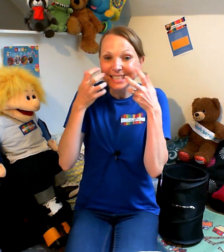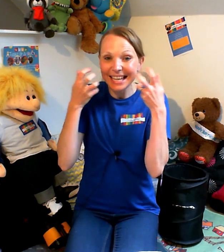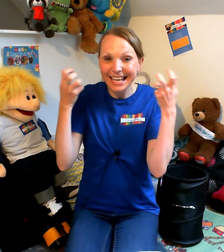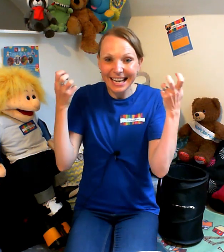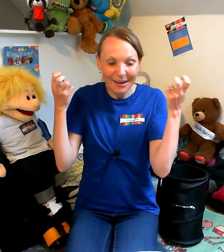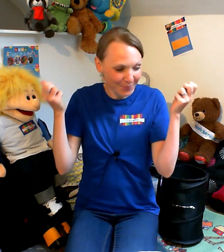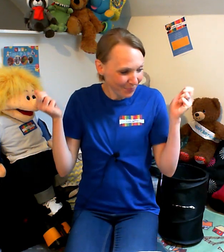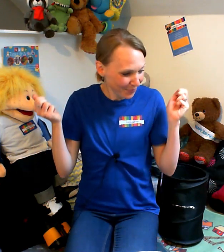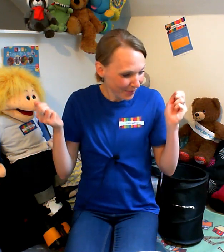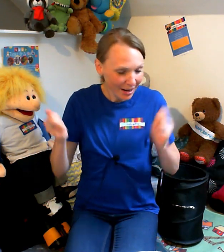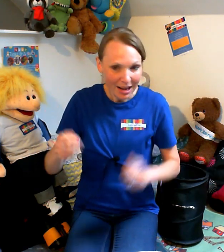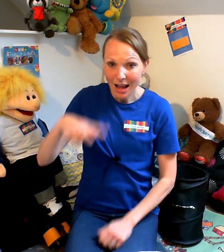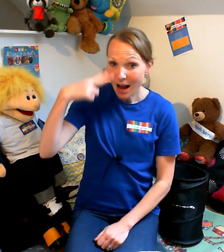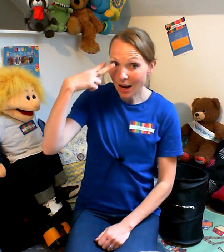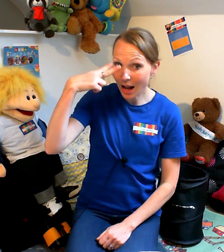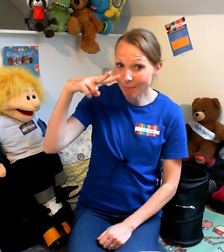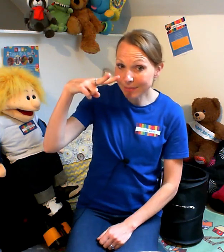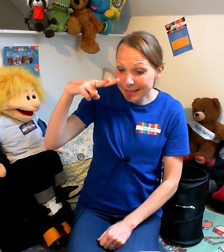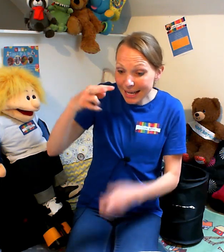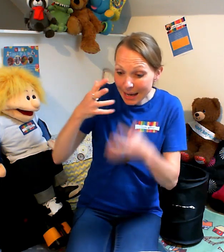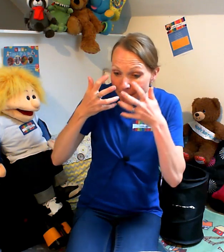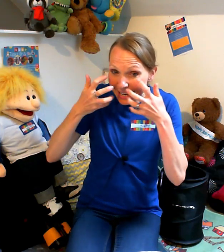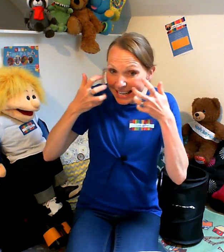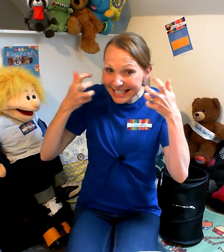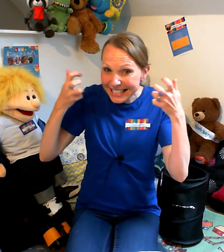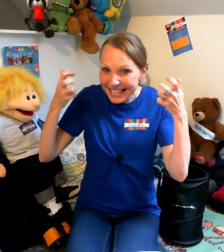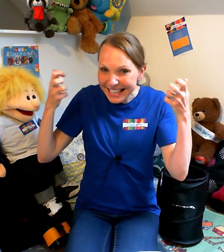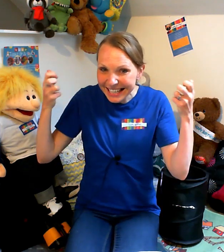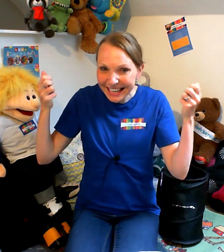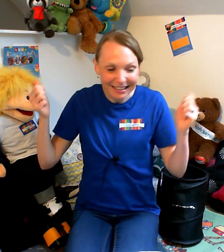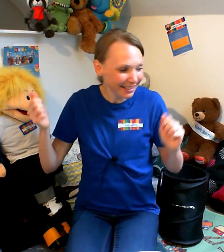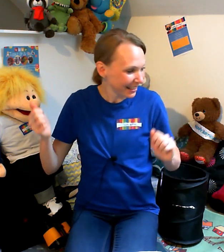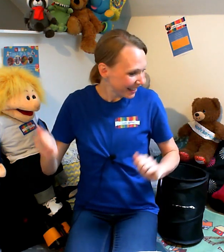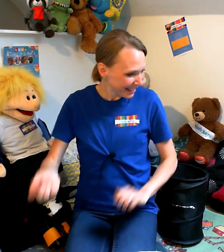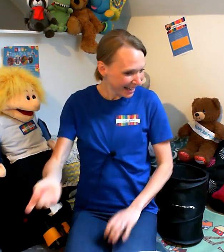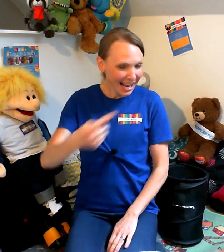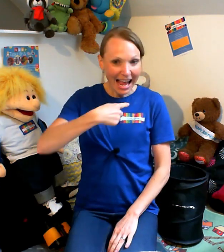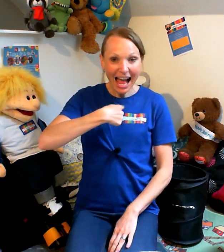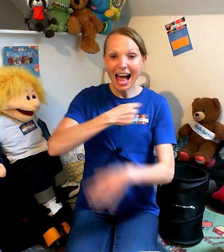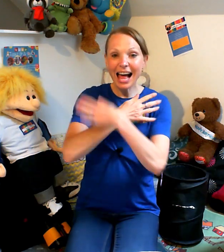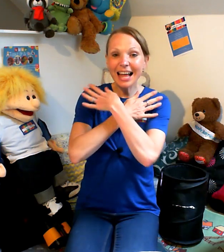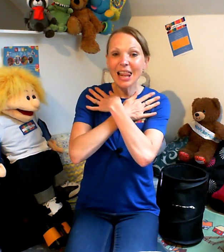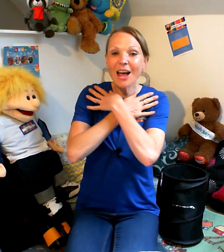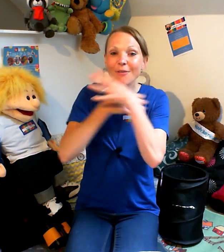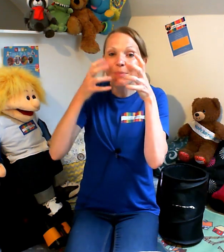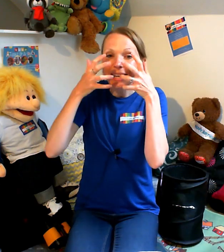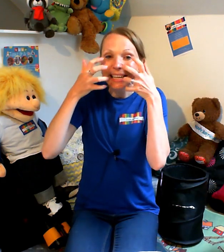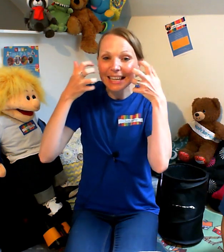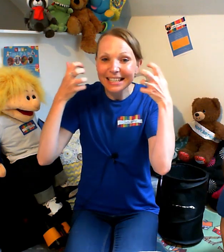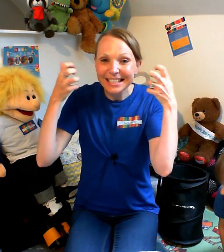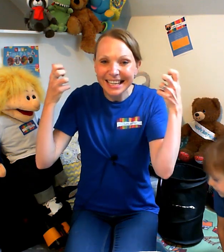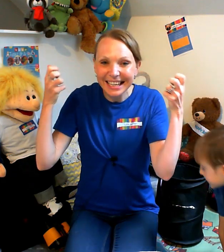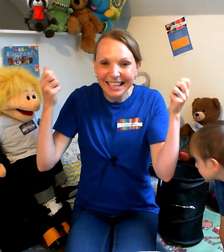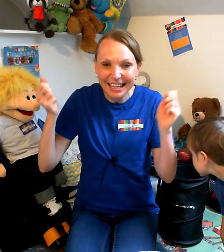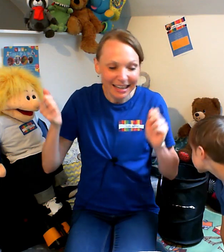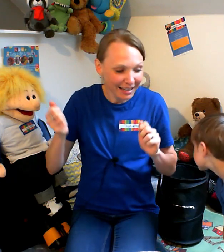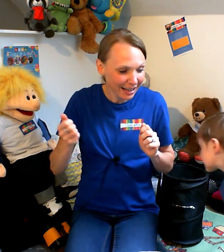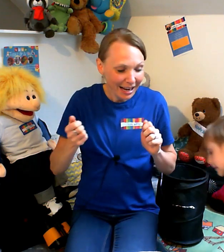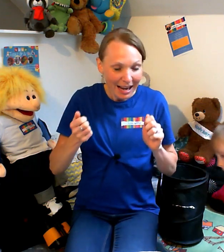love my kitty. Come see my kitty. See my kitty. I love my kitty. I